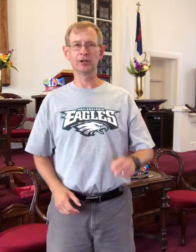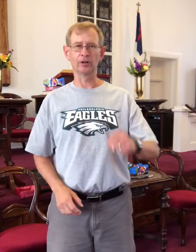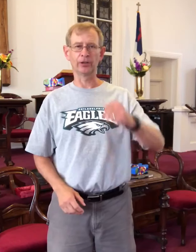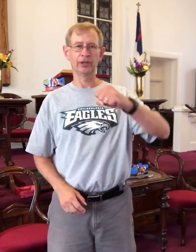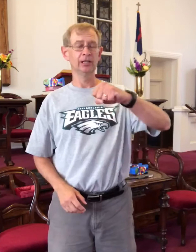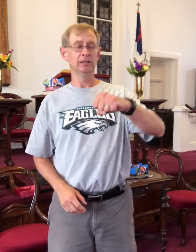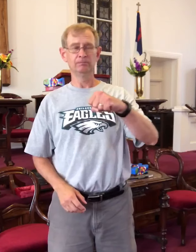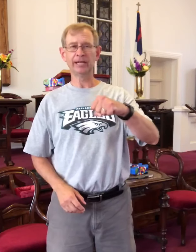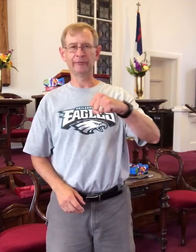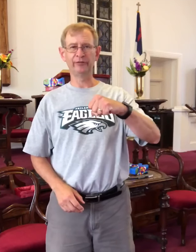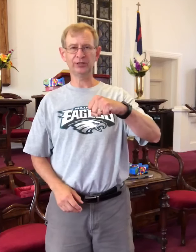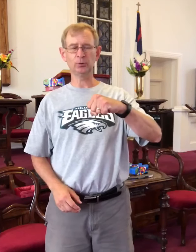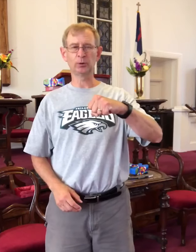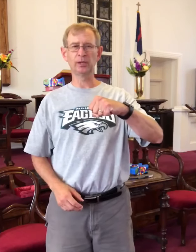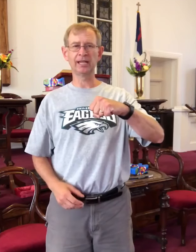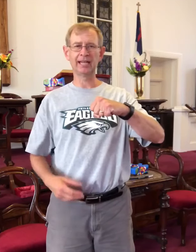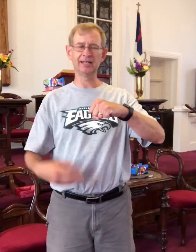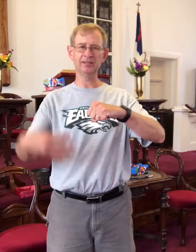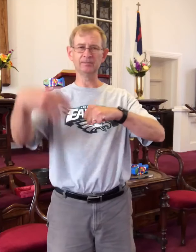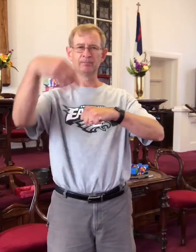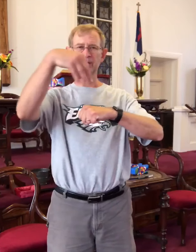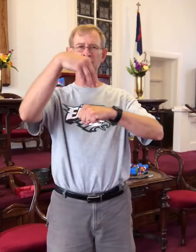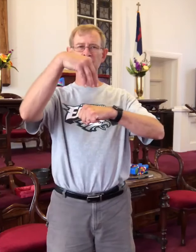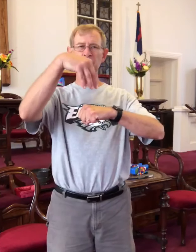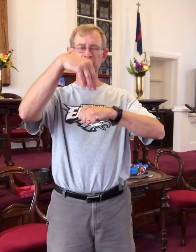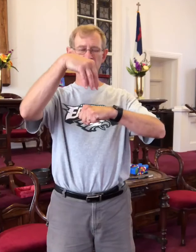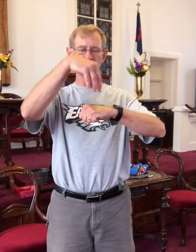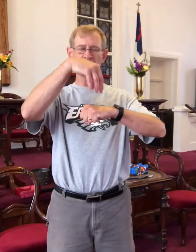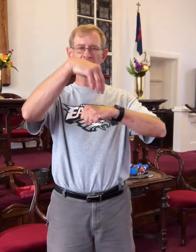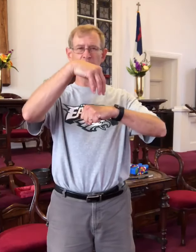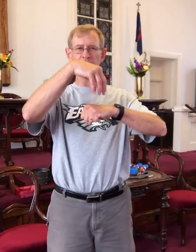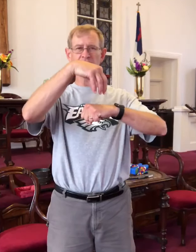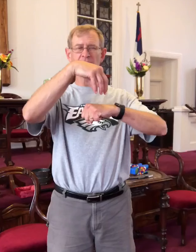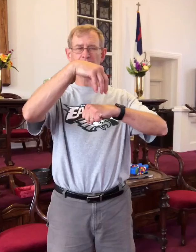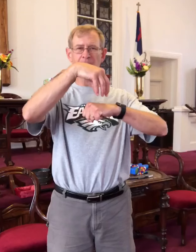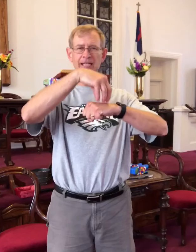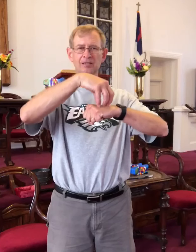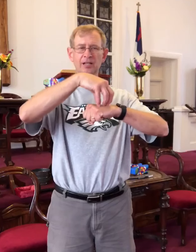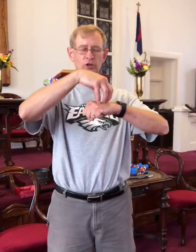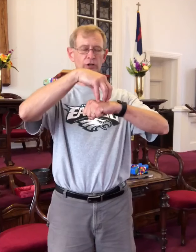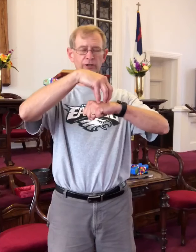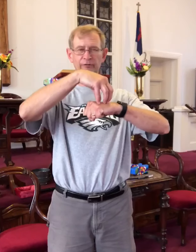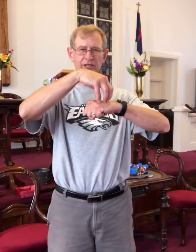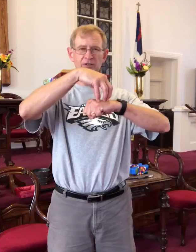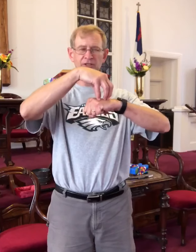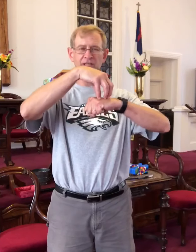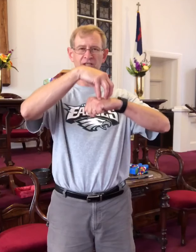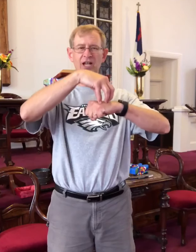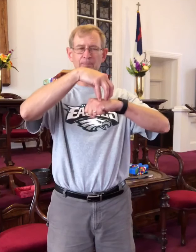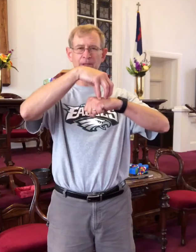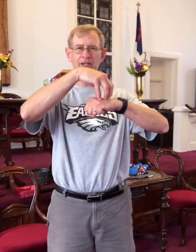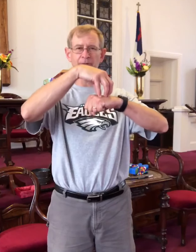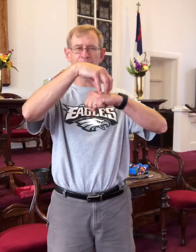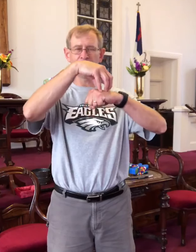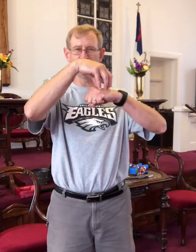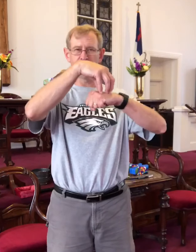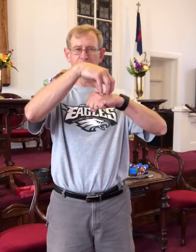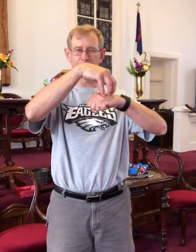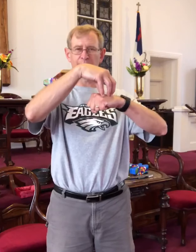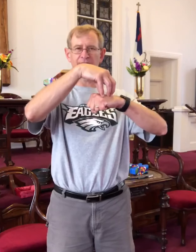earth. Make a fist with one hand. Bring your other hand over the top and touch all your fingers to the top of your